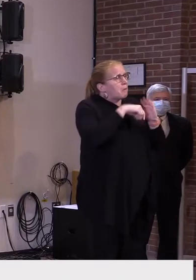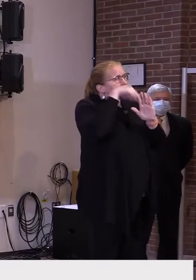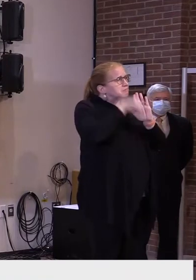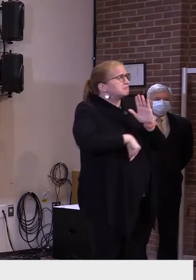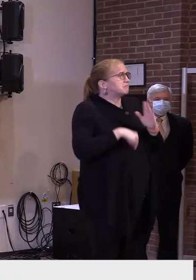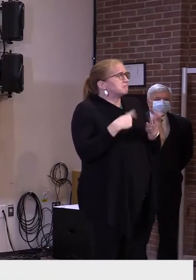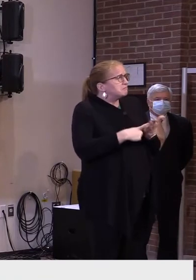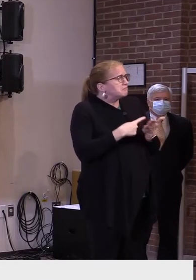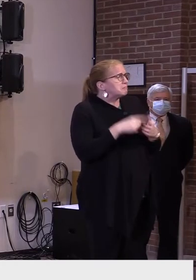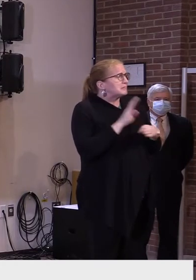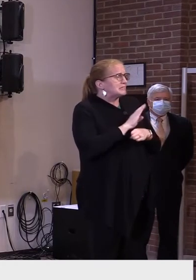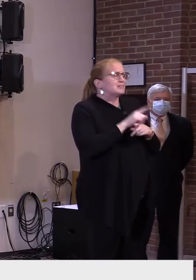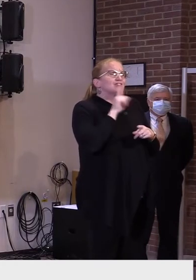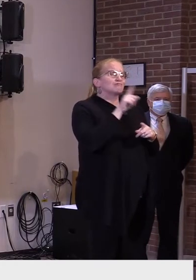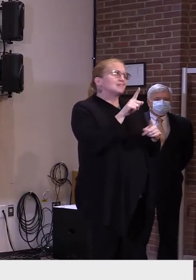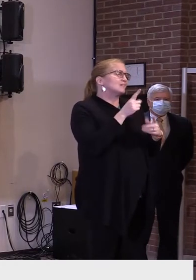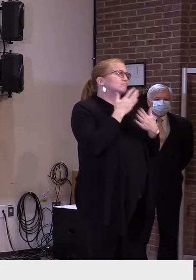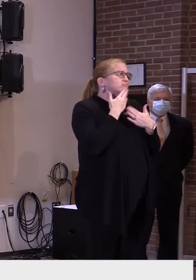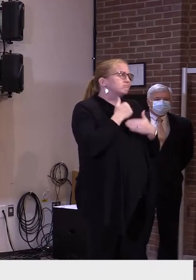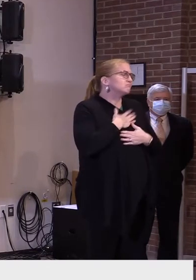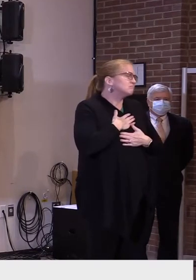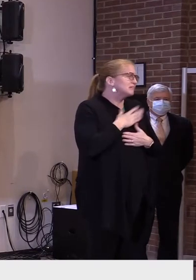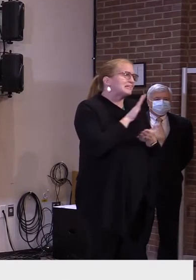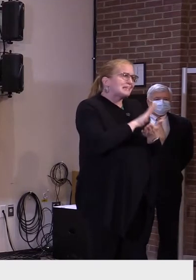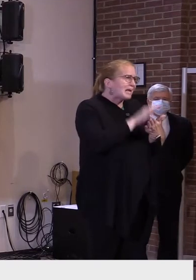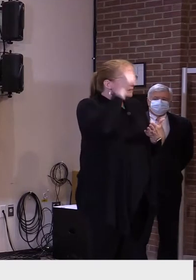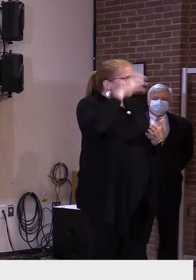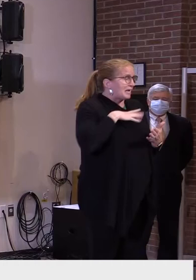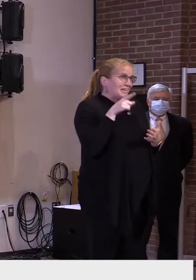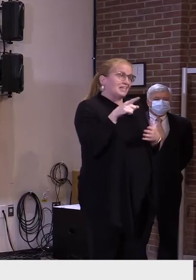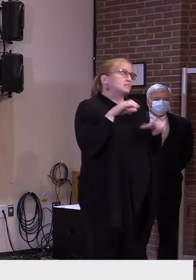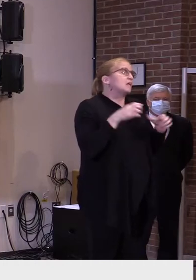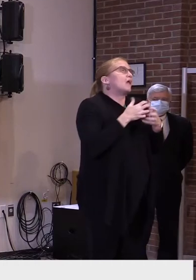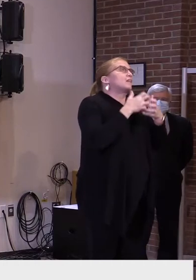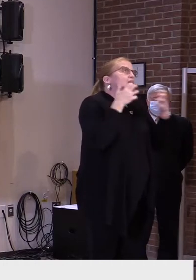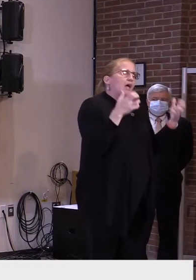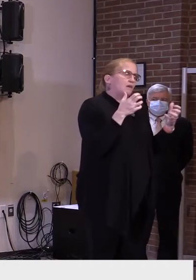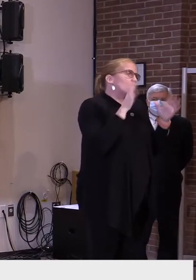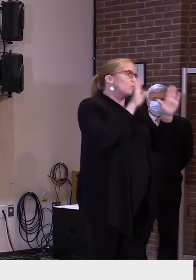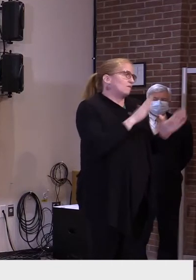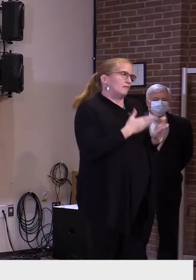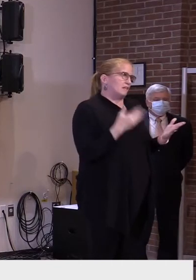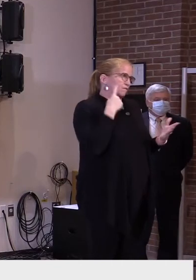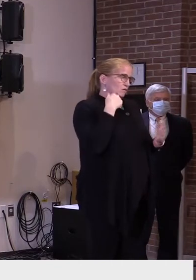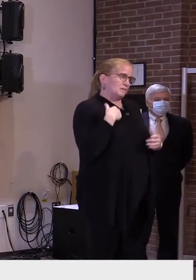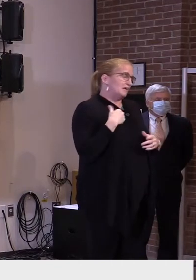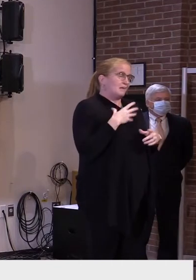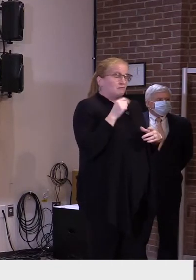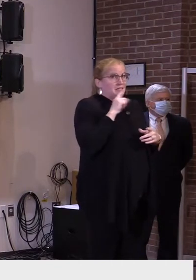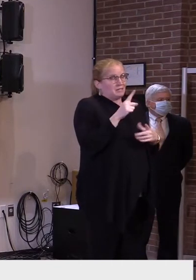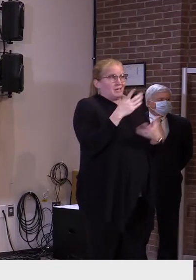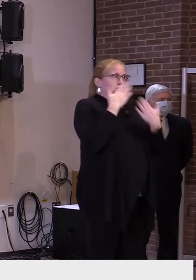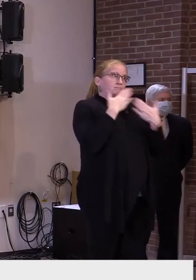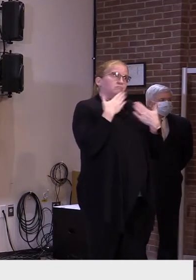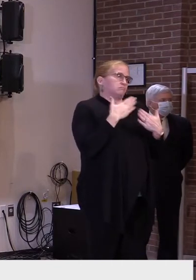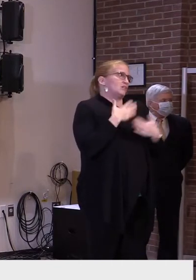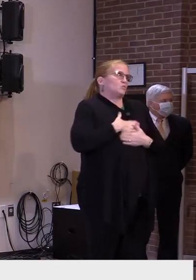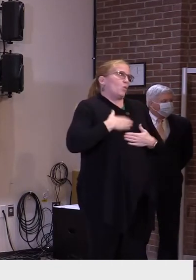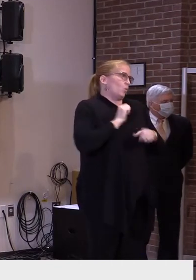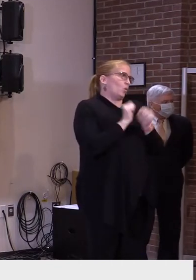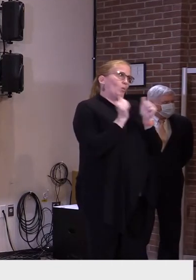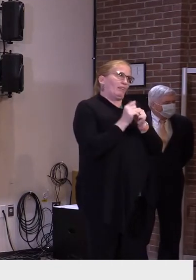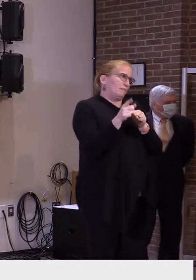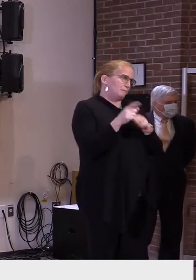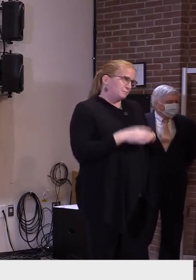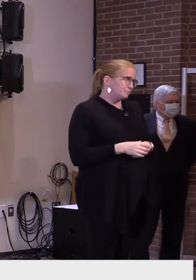being. And he's done a lot of great things for us. And I've enjoyed working with him. Governor, the